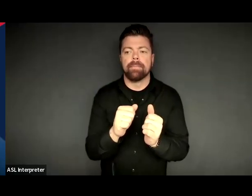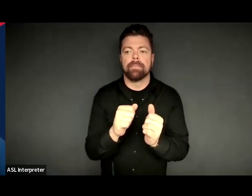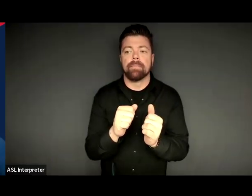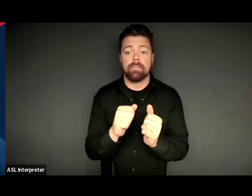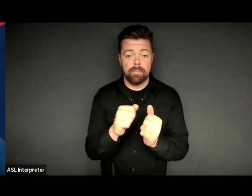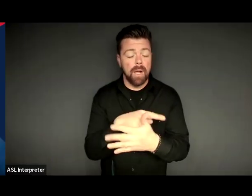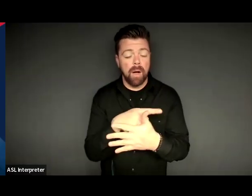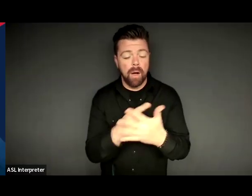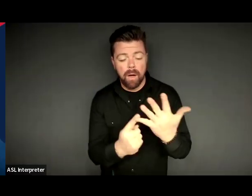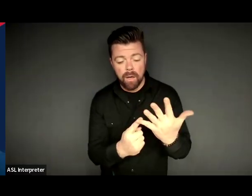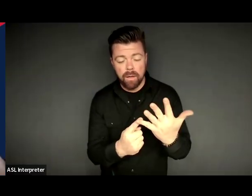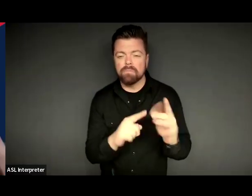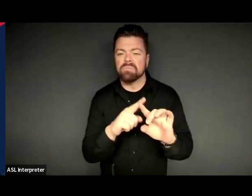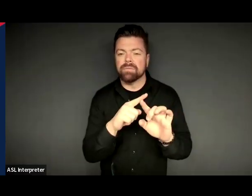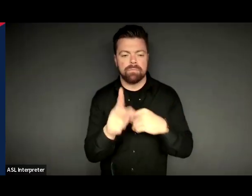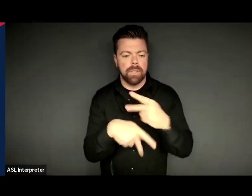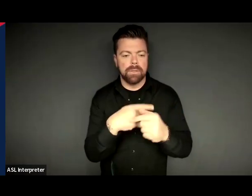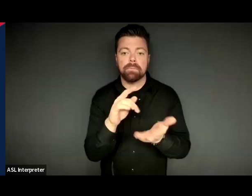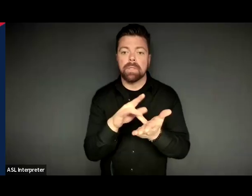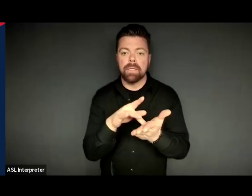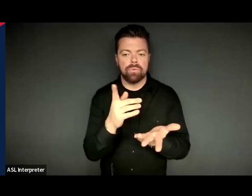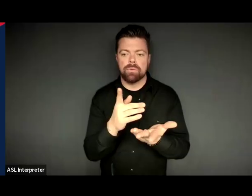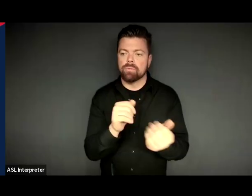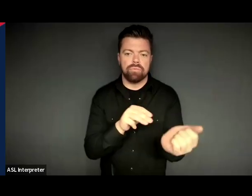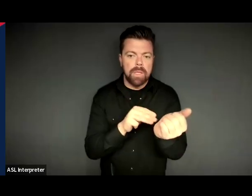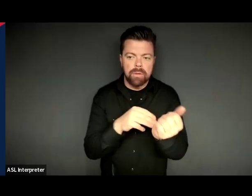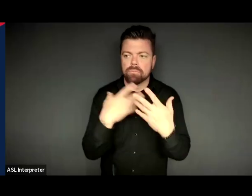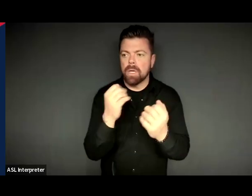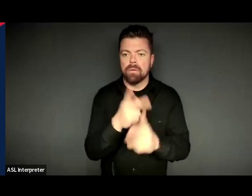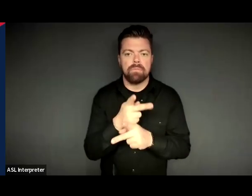different medications with your healthcare professional. See what kinds of